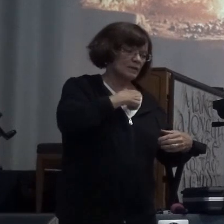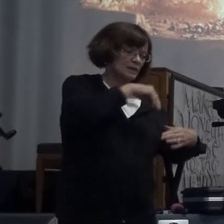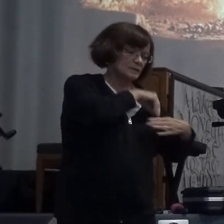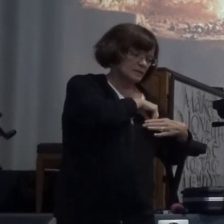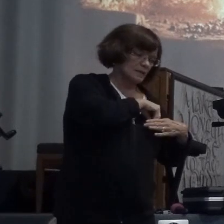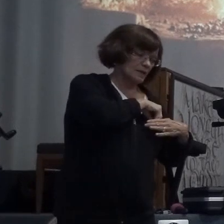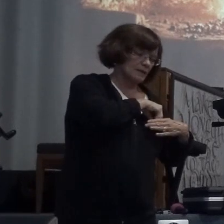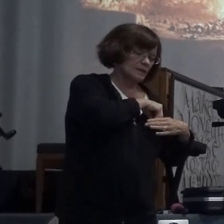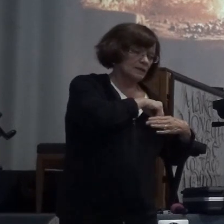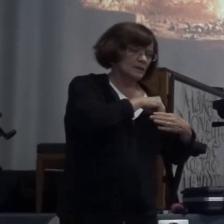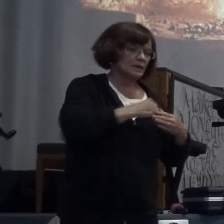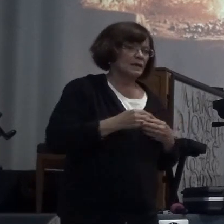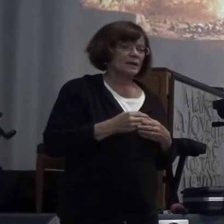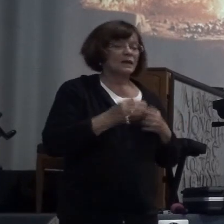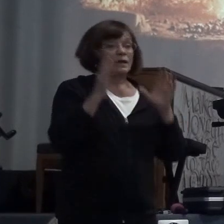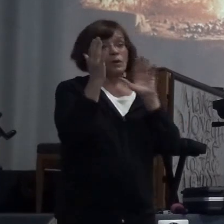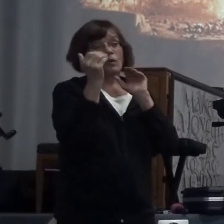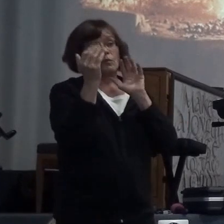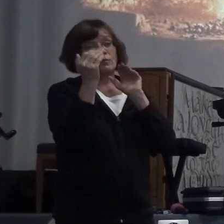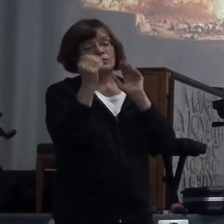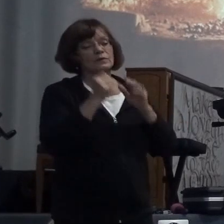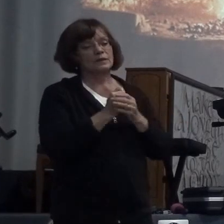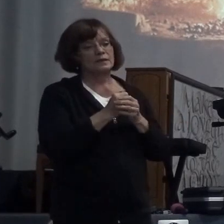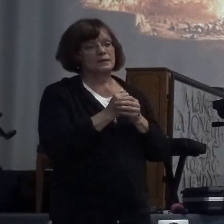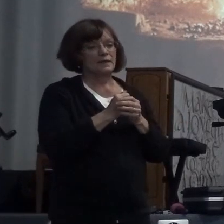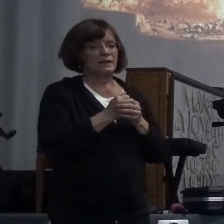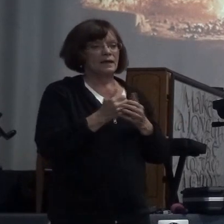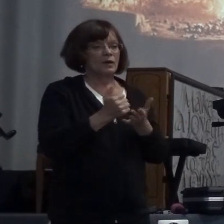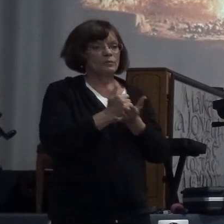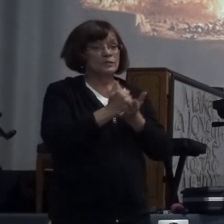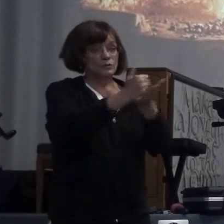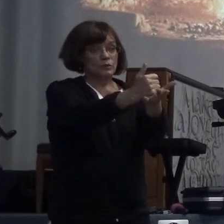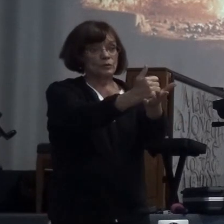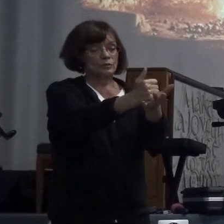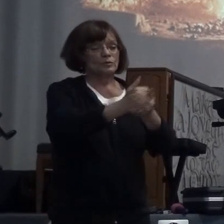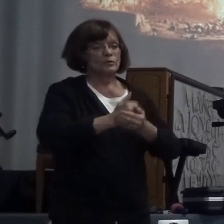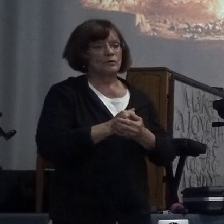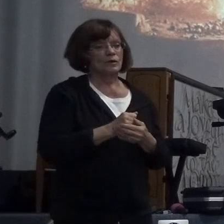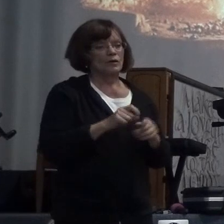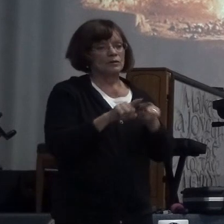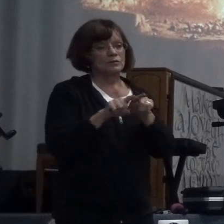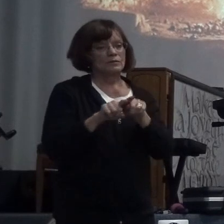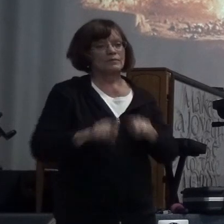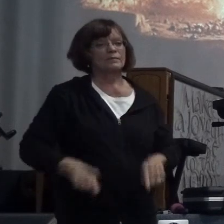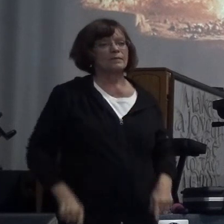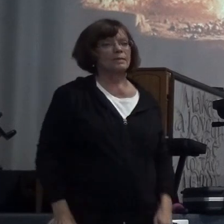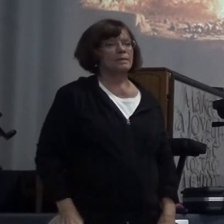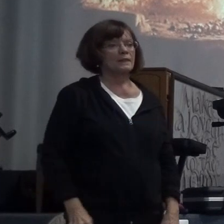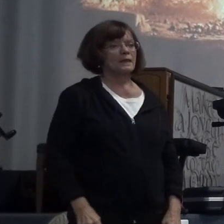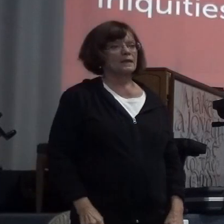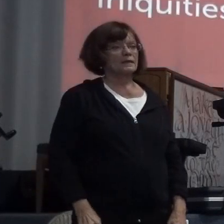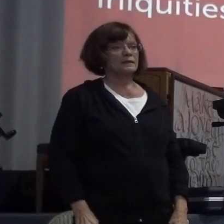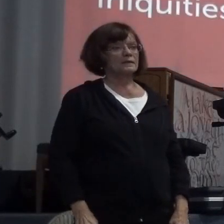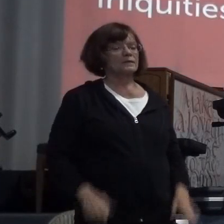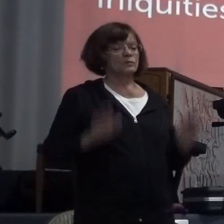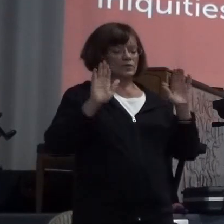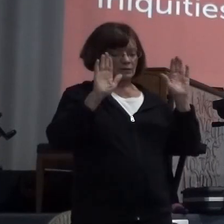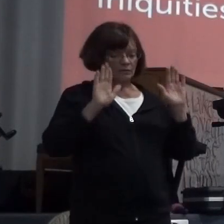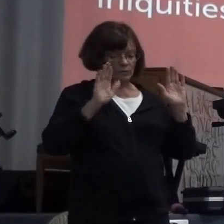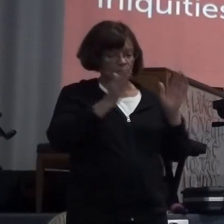And hopefully benefit you as well. So it's kind of a a neat process when you think